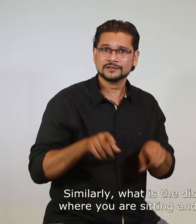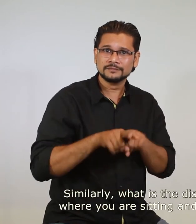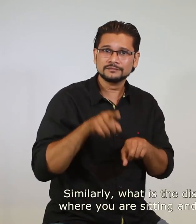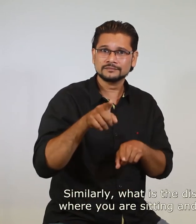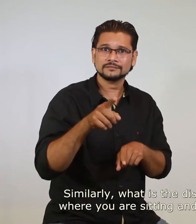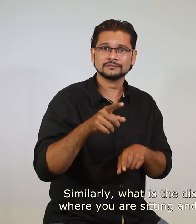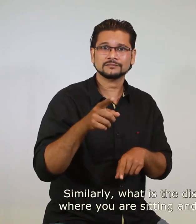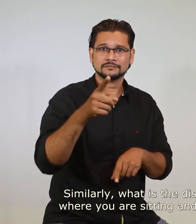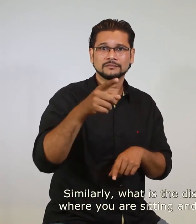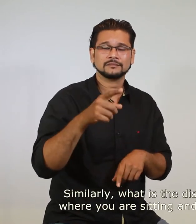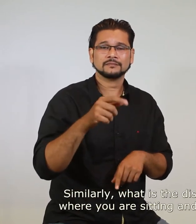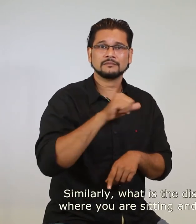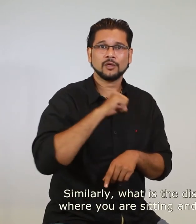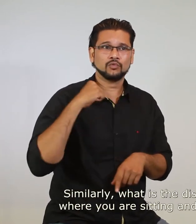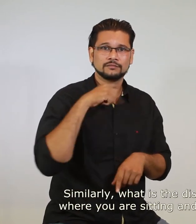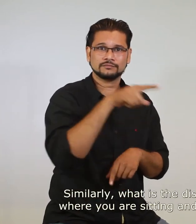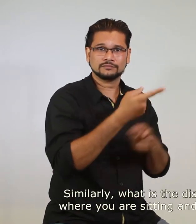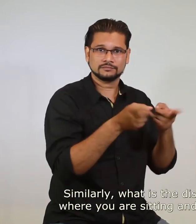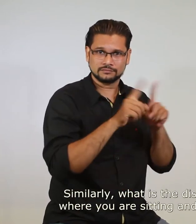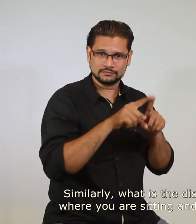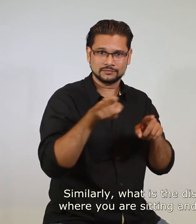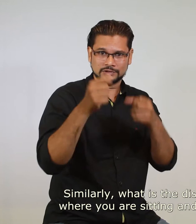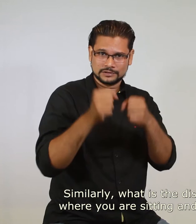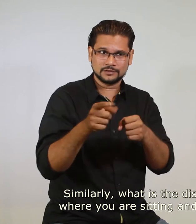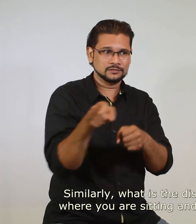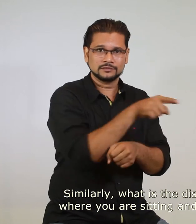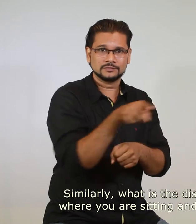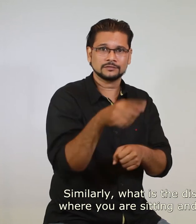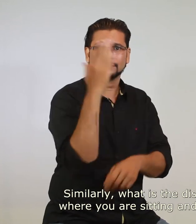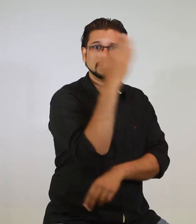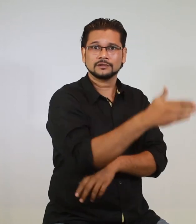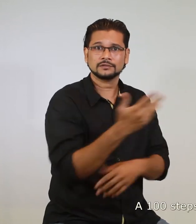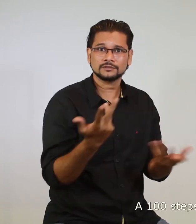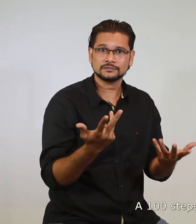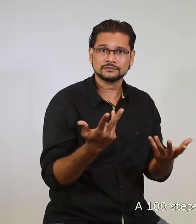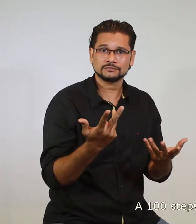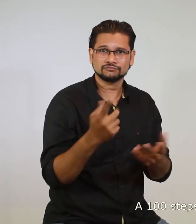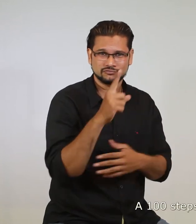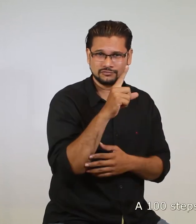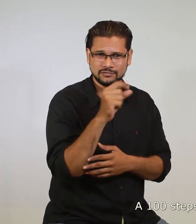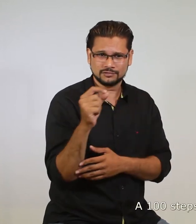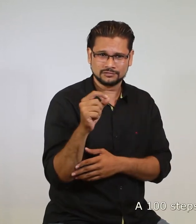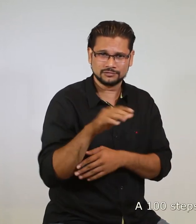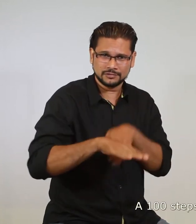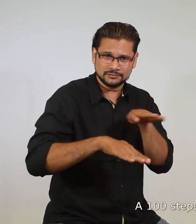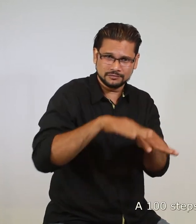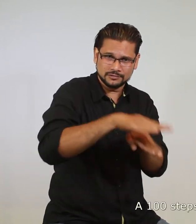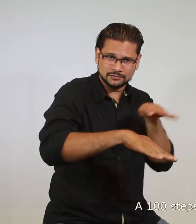Similarly, what is the distance between where you are sitting and the bathroom? 100 steps?